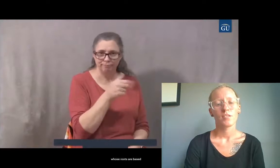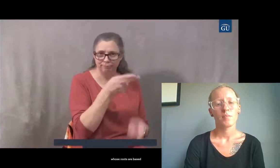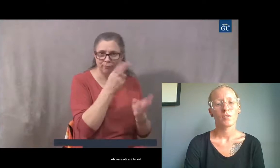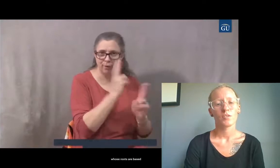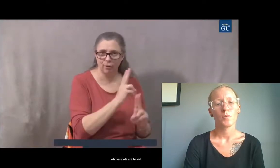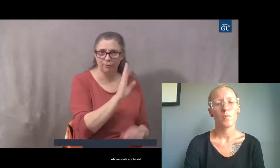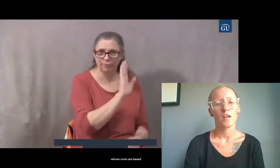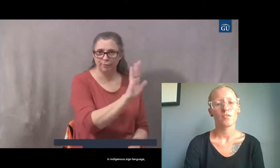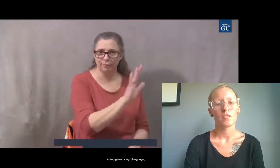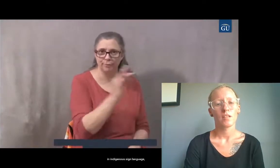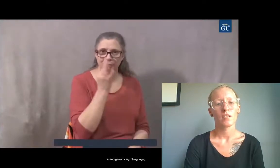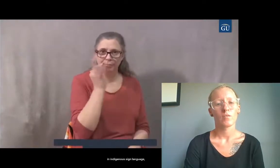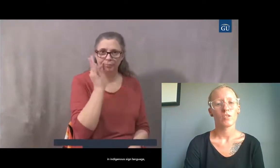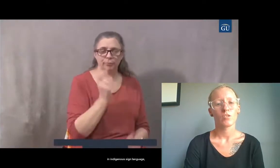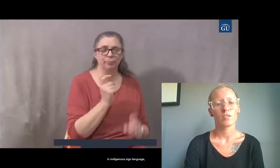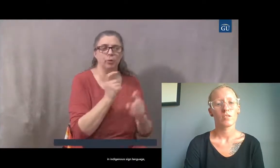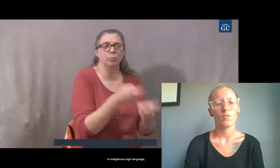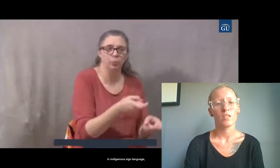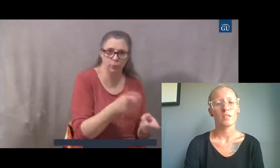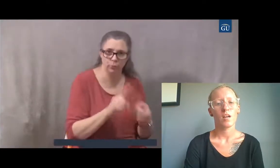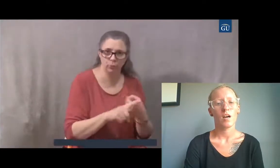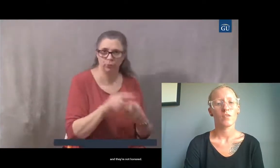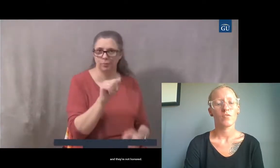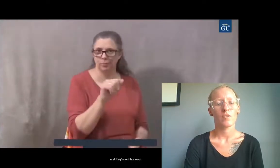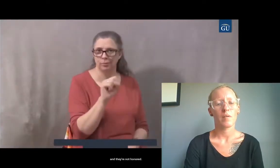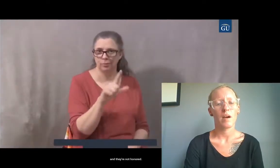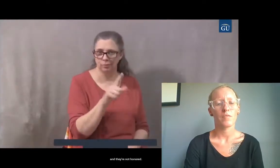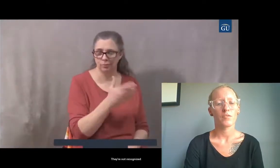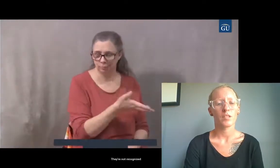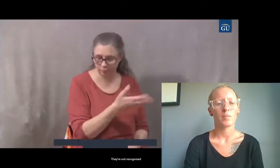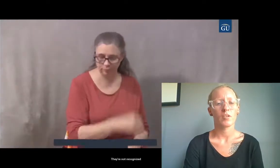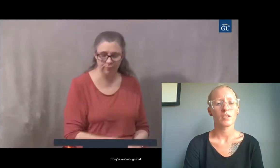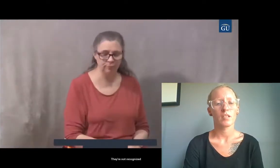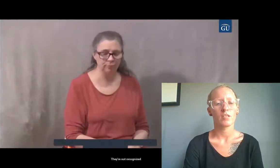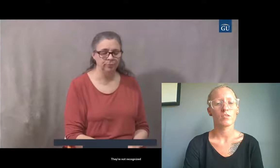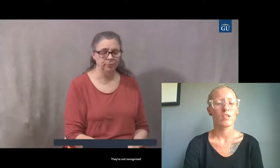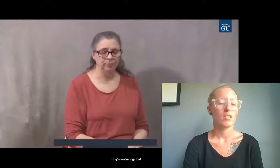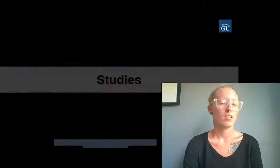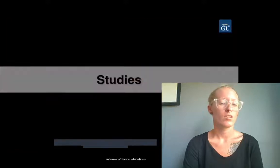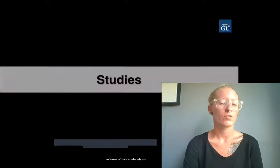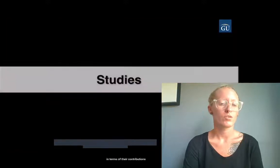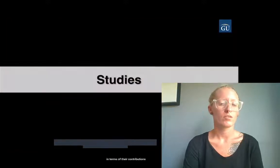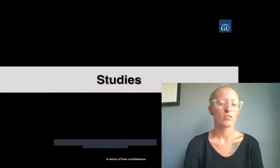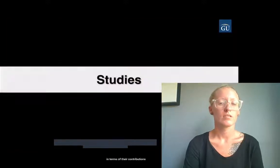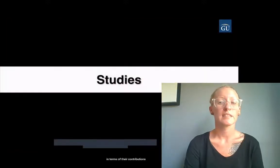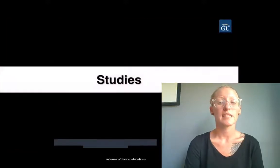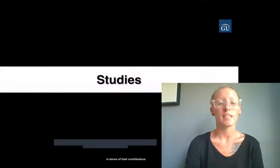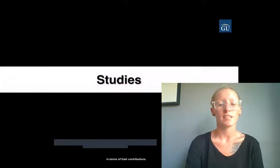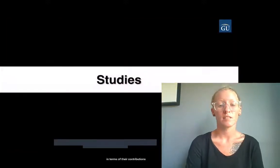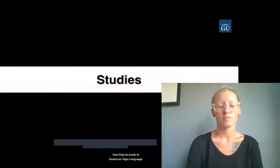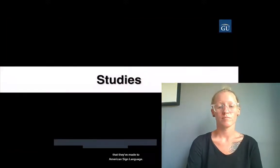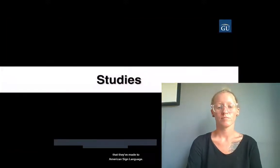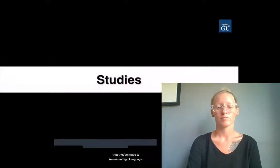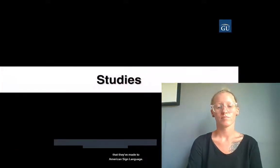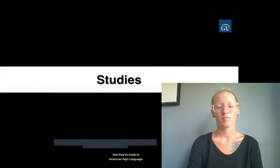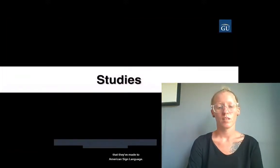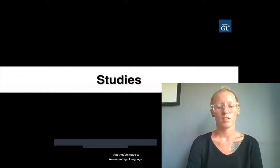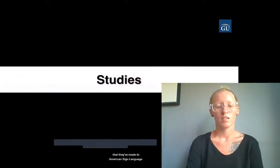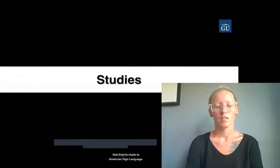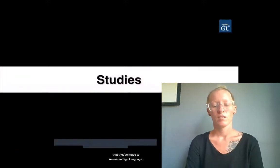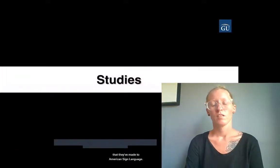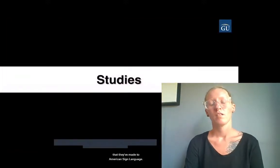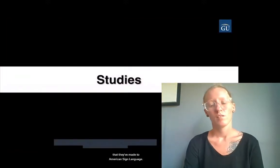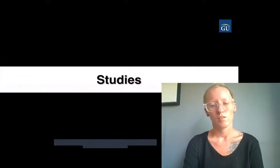that are similar to modern sign language that we need to honor for the African American culture studies.